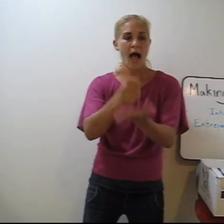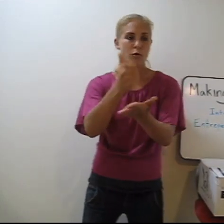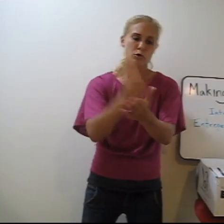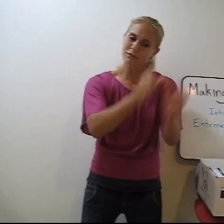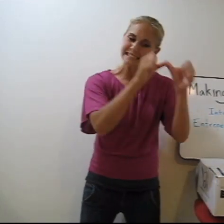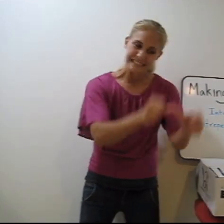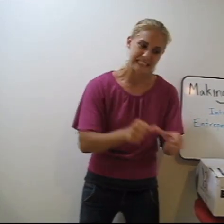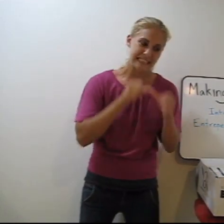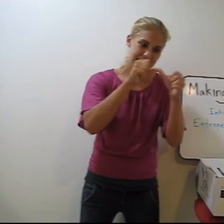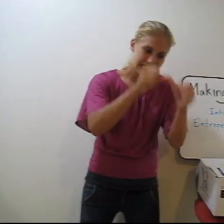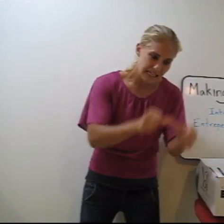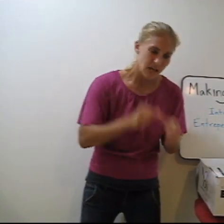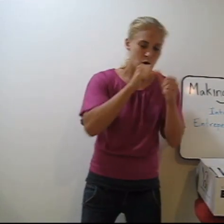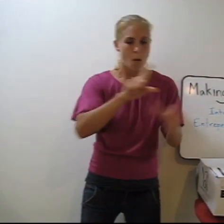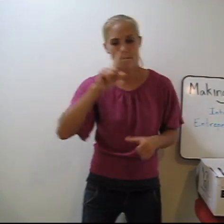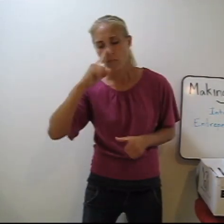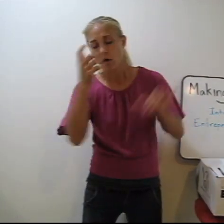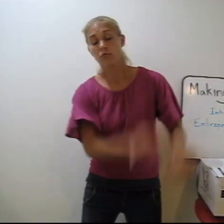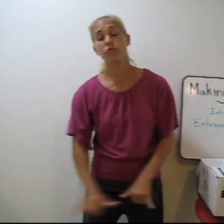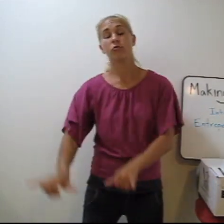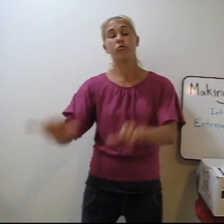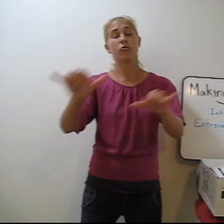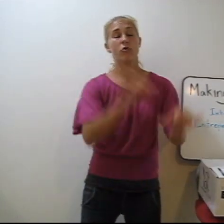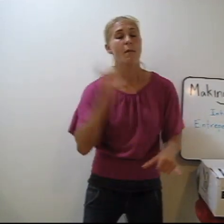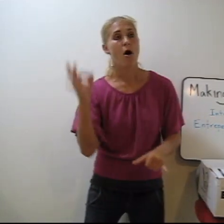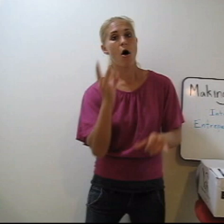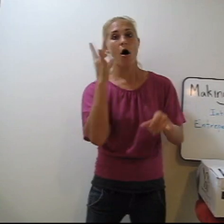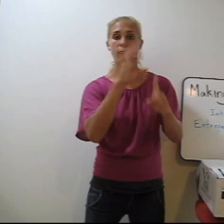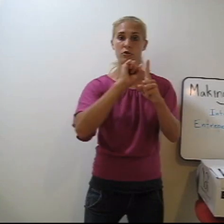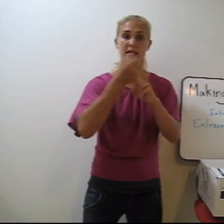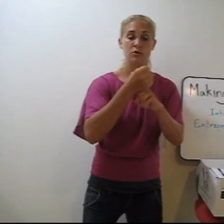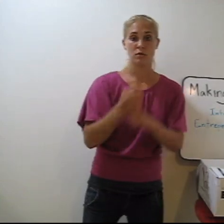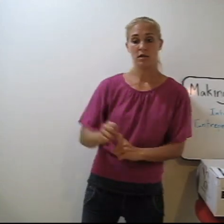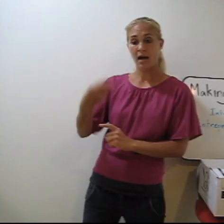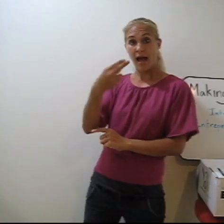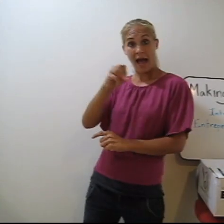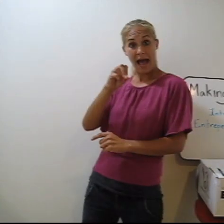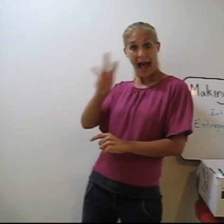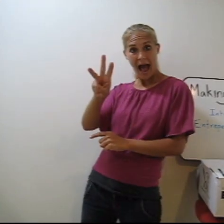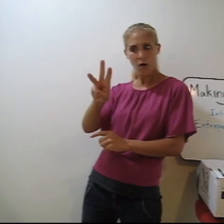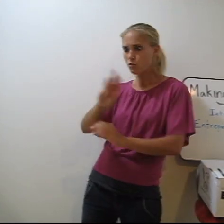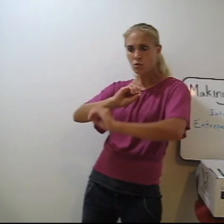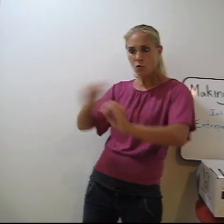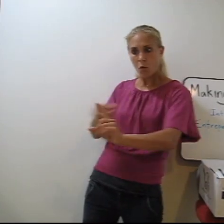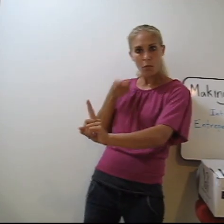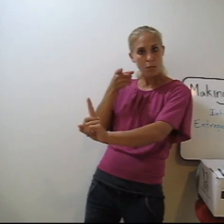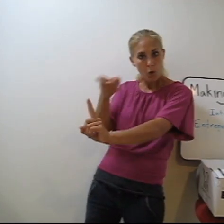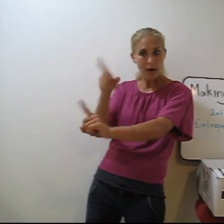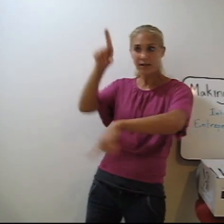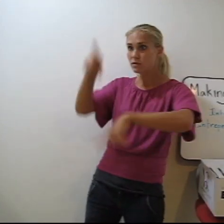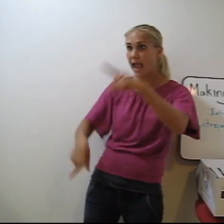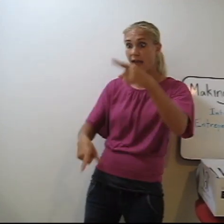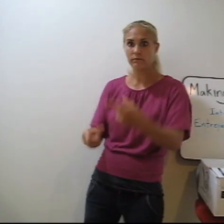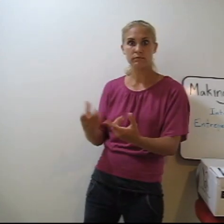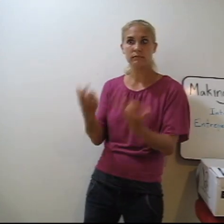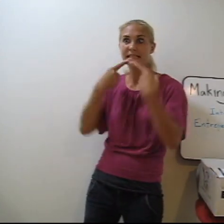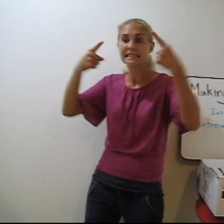grueling, mundane, and laborious. All of the hows will be meaningless and seemingly insurmountable until your whys